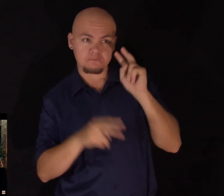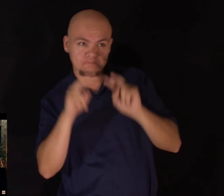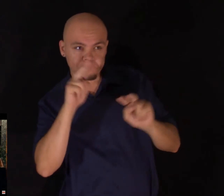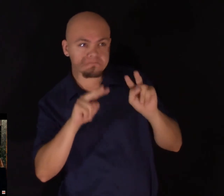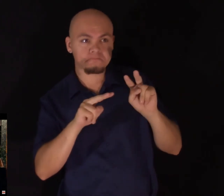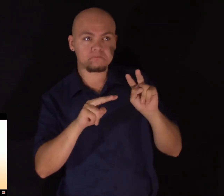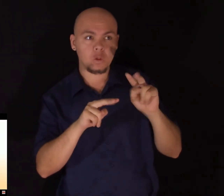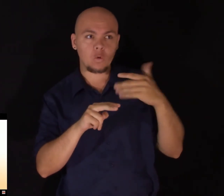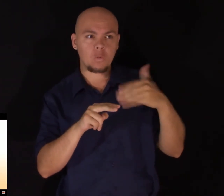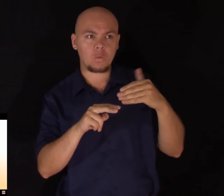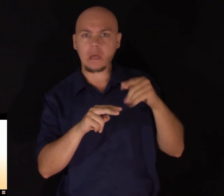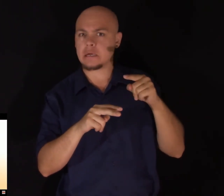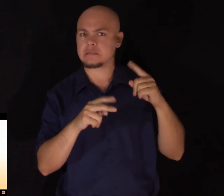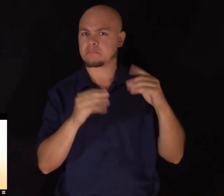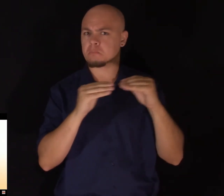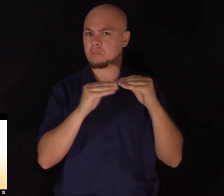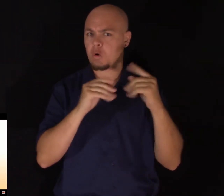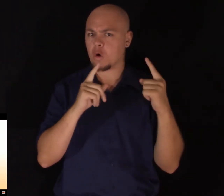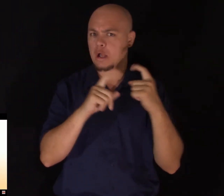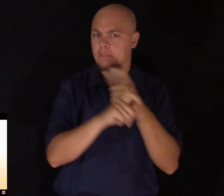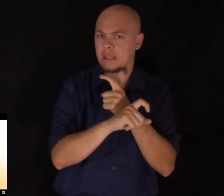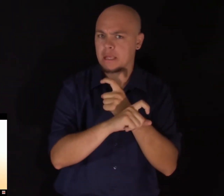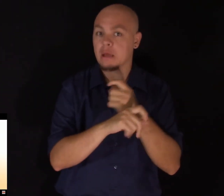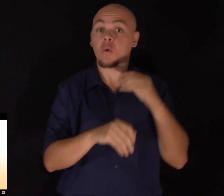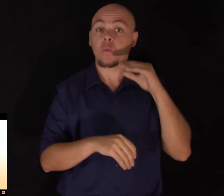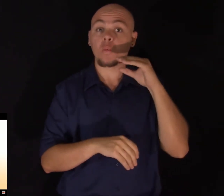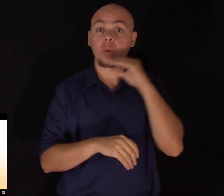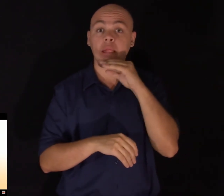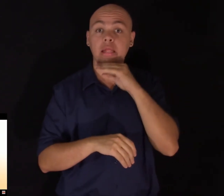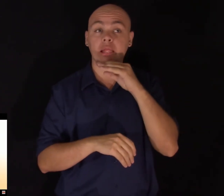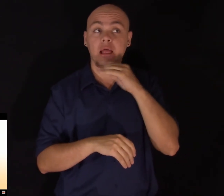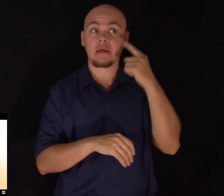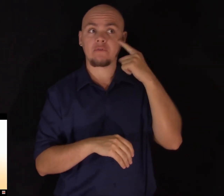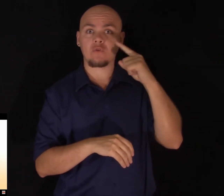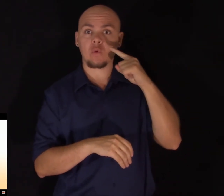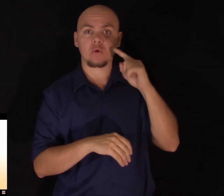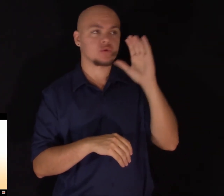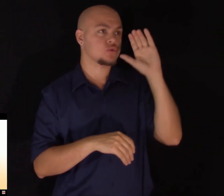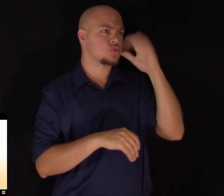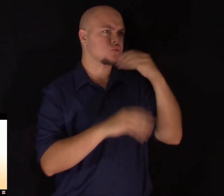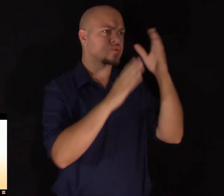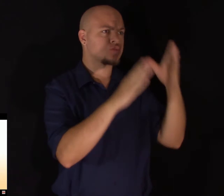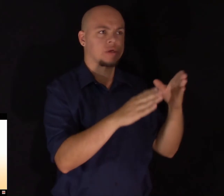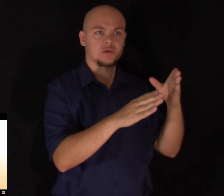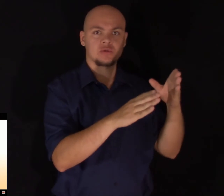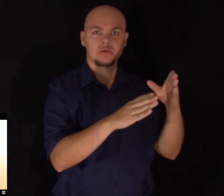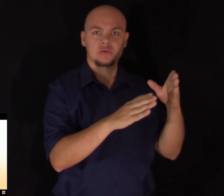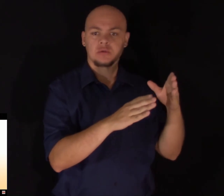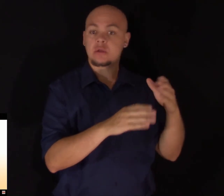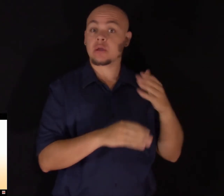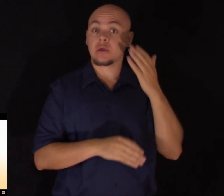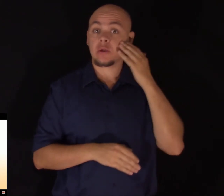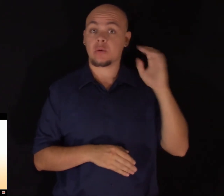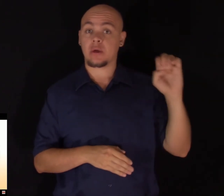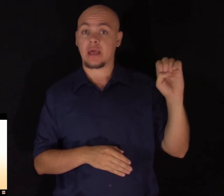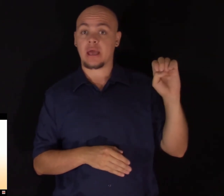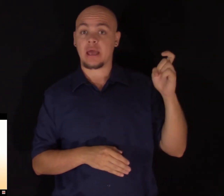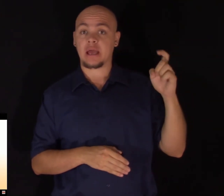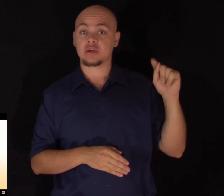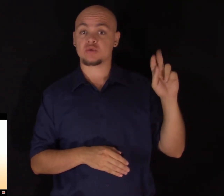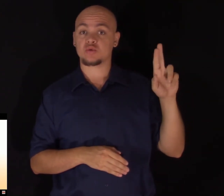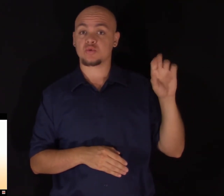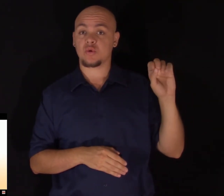actually thickens. We lie more to strangers than we lie to coworkers. Extroverts lie more than